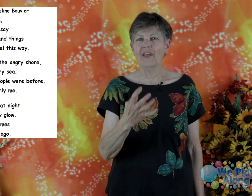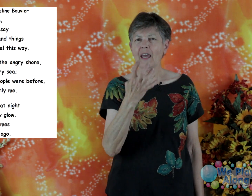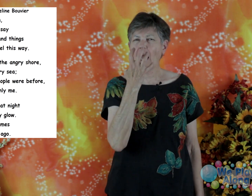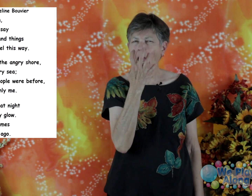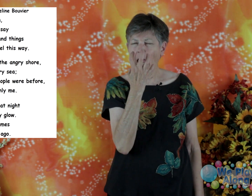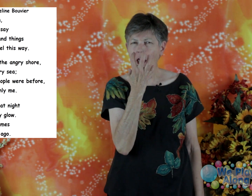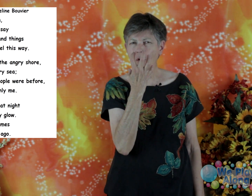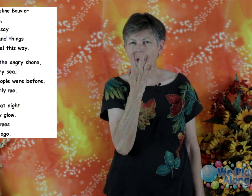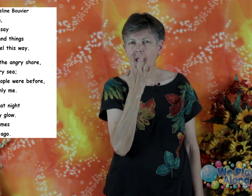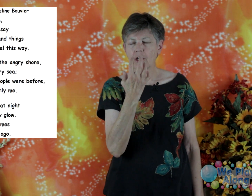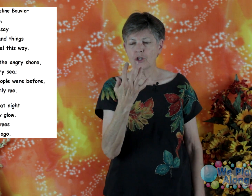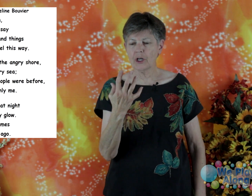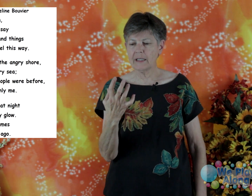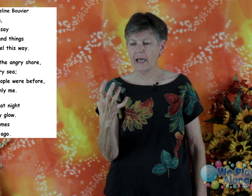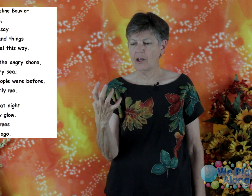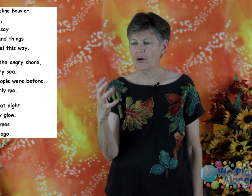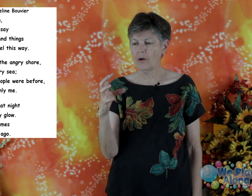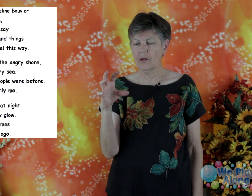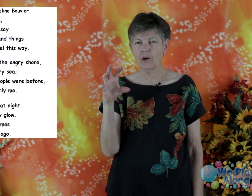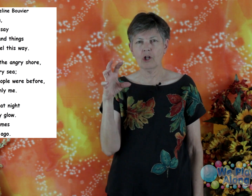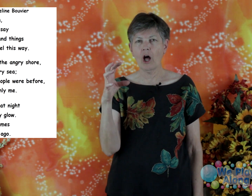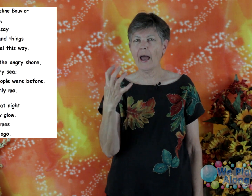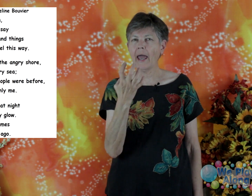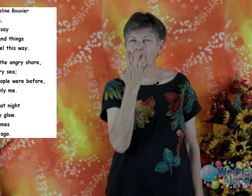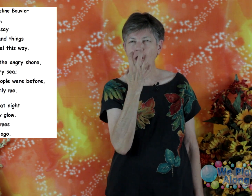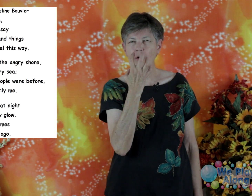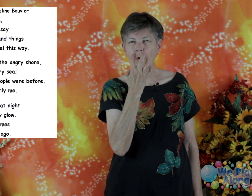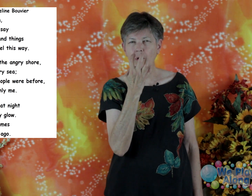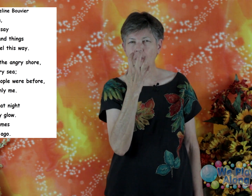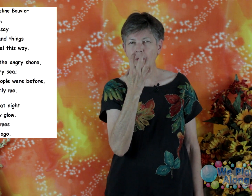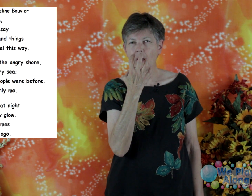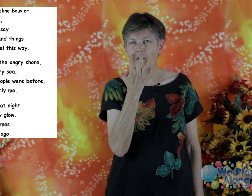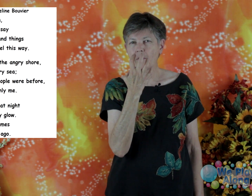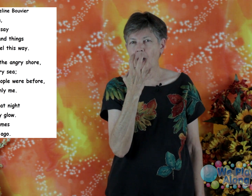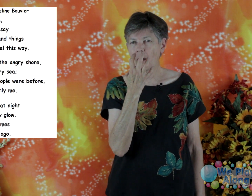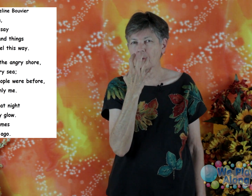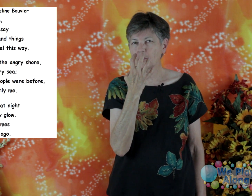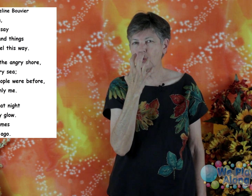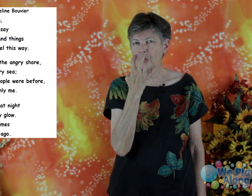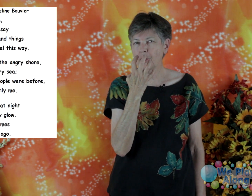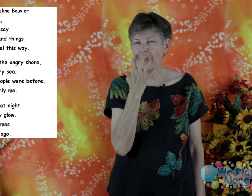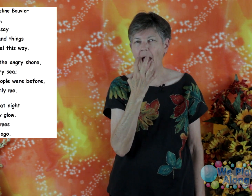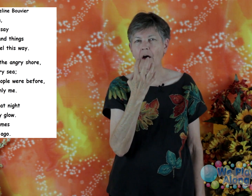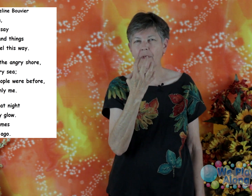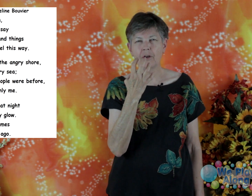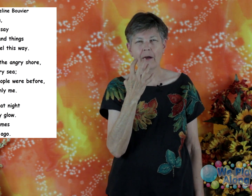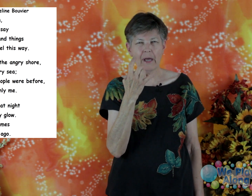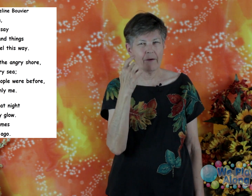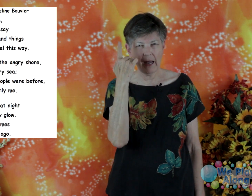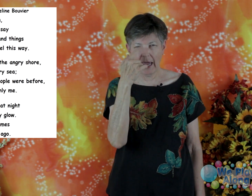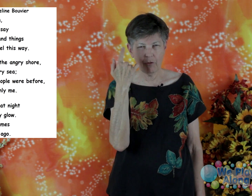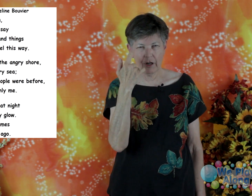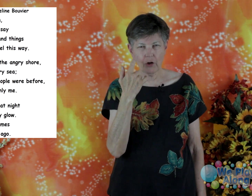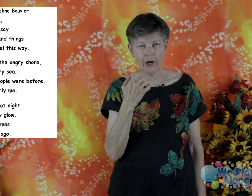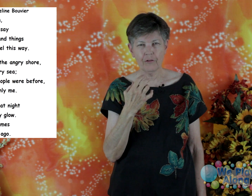the angry. So you're going to take your claw hand at toward your mouth, and you have to have that angry look on your